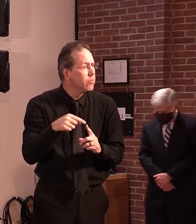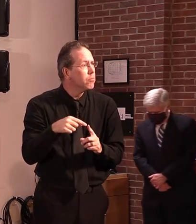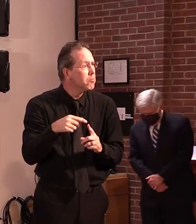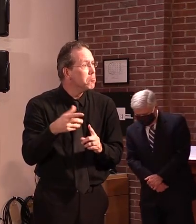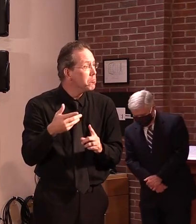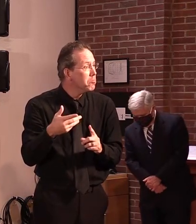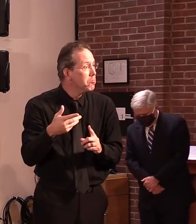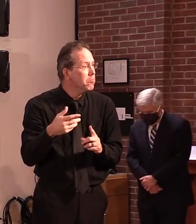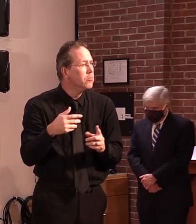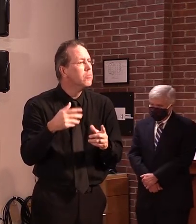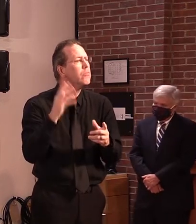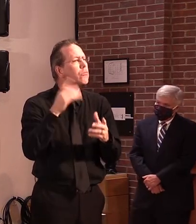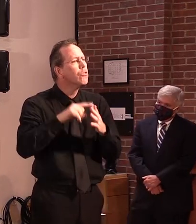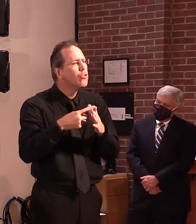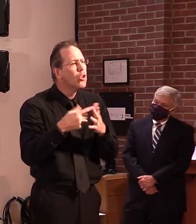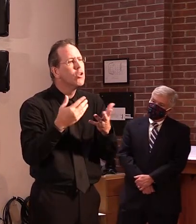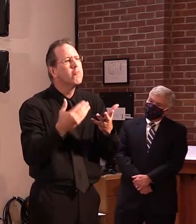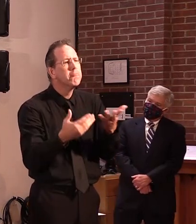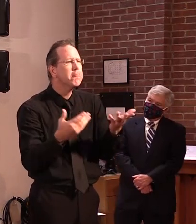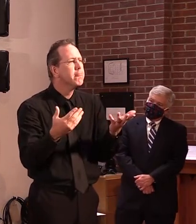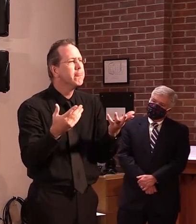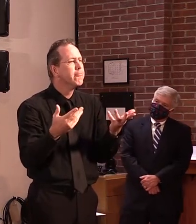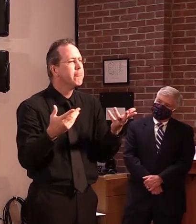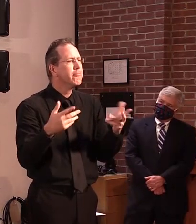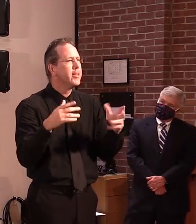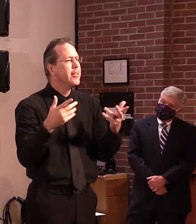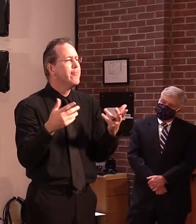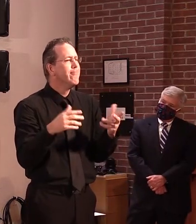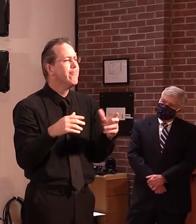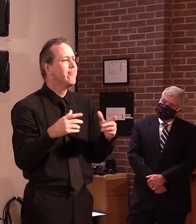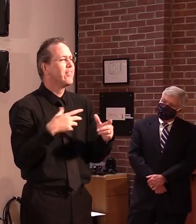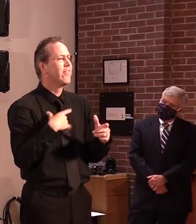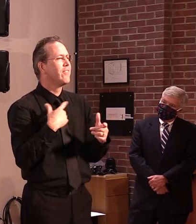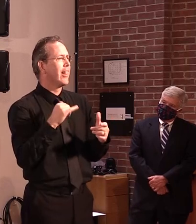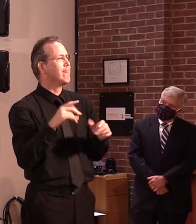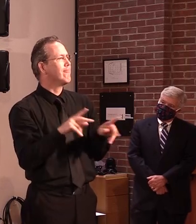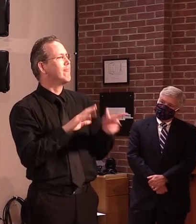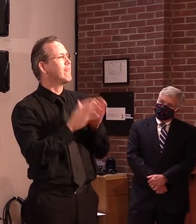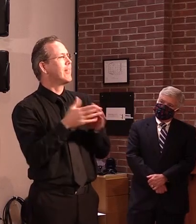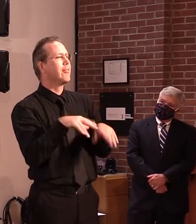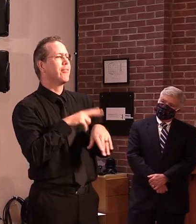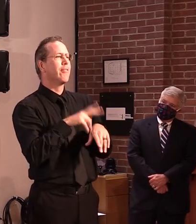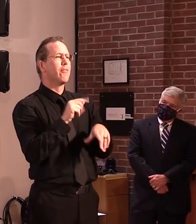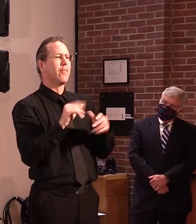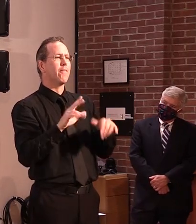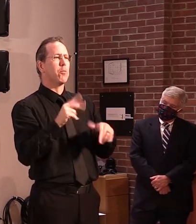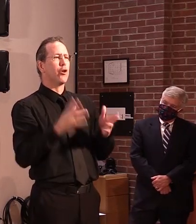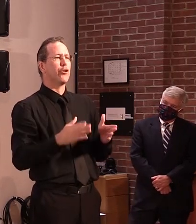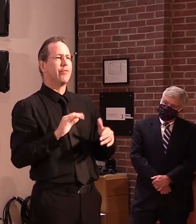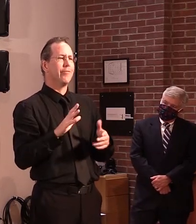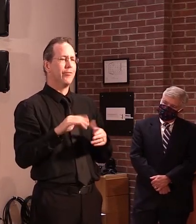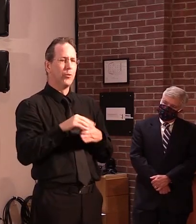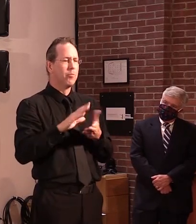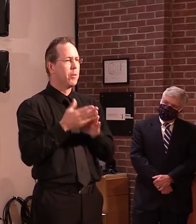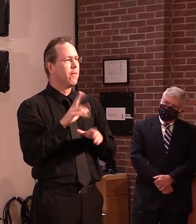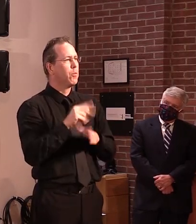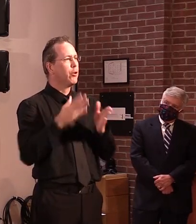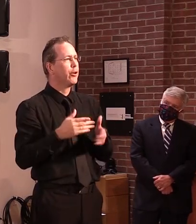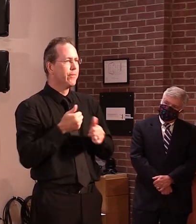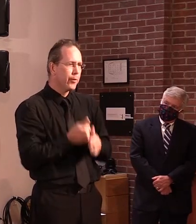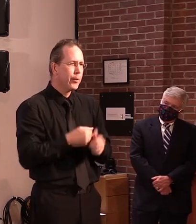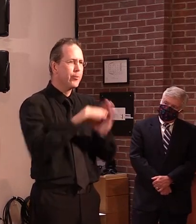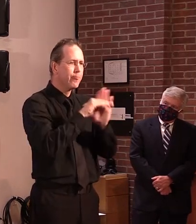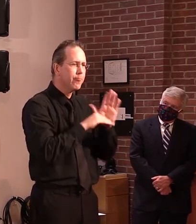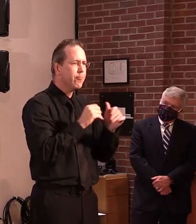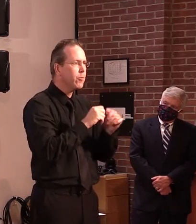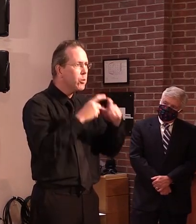to look like Vermont. They are now students who presumably are free of COVID